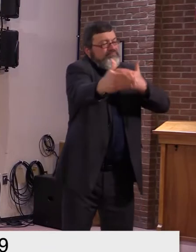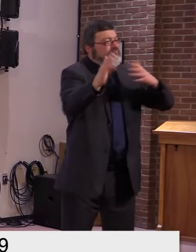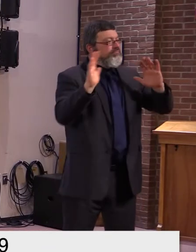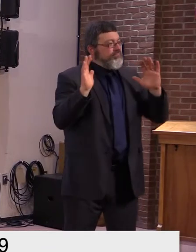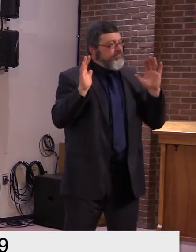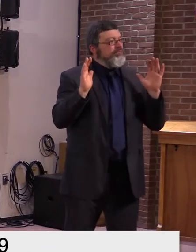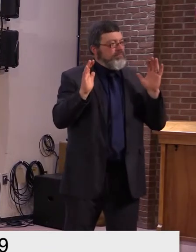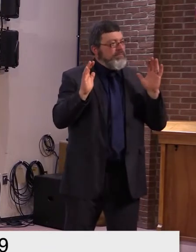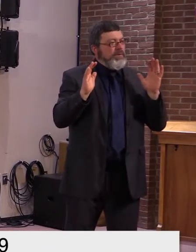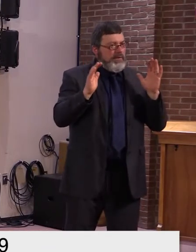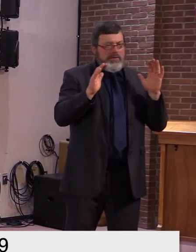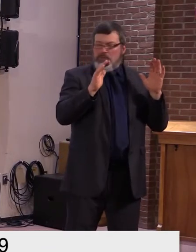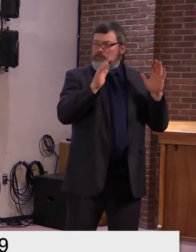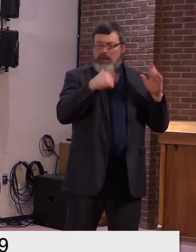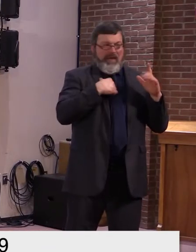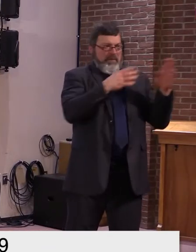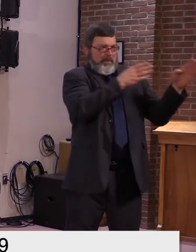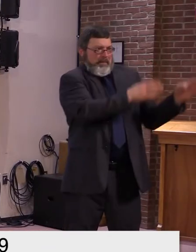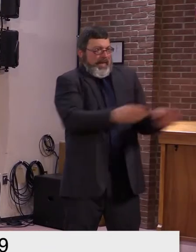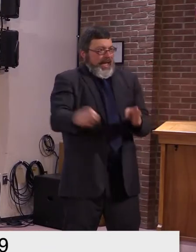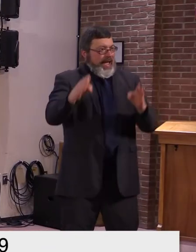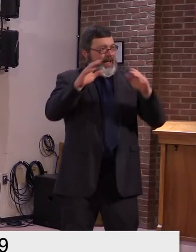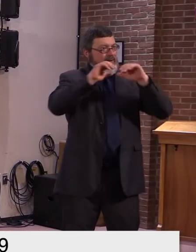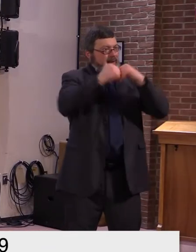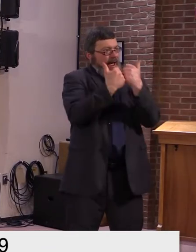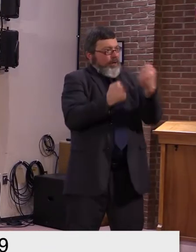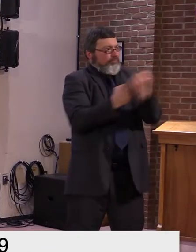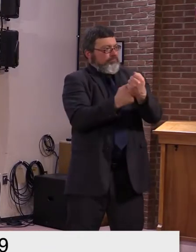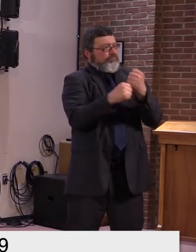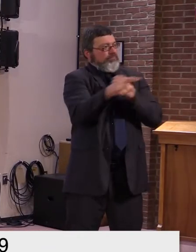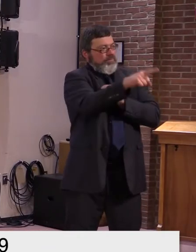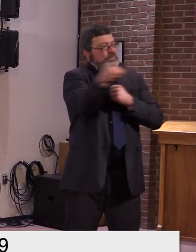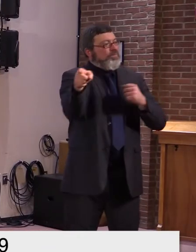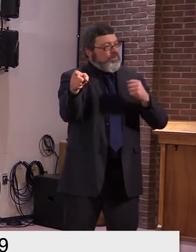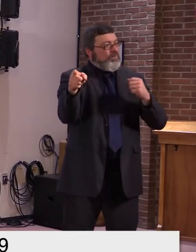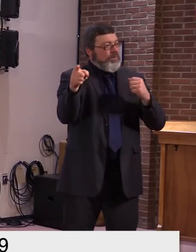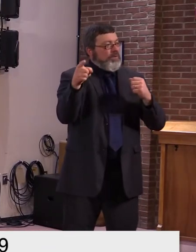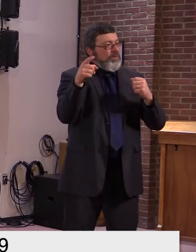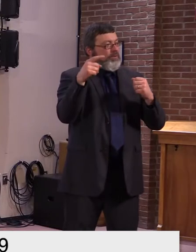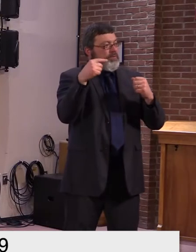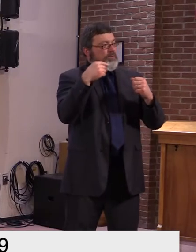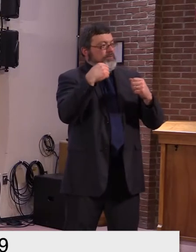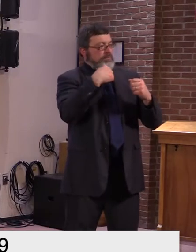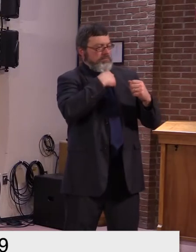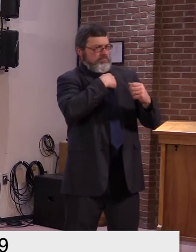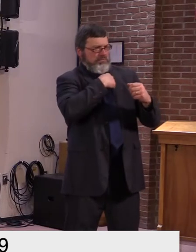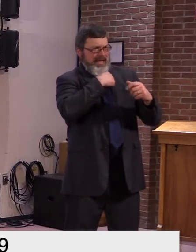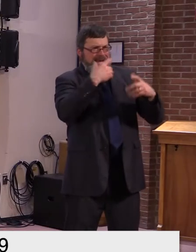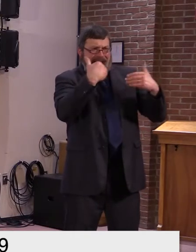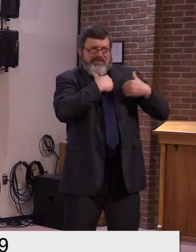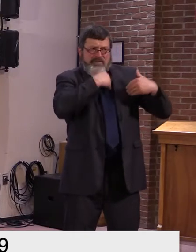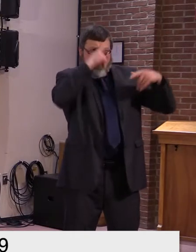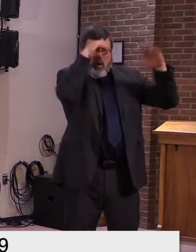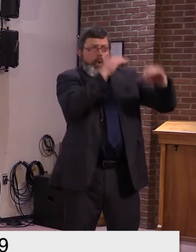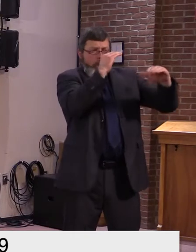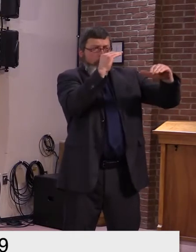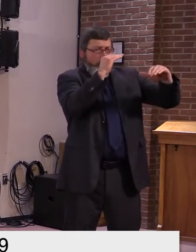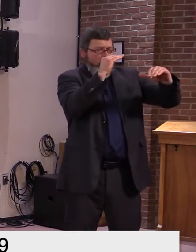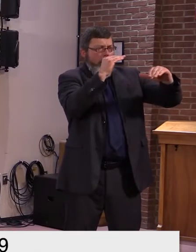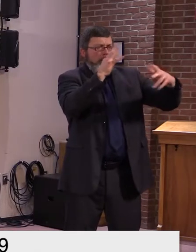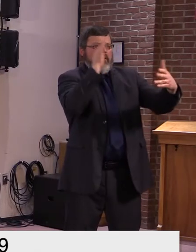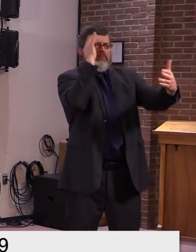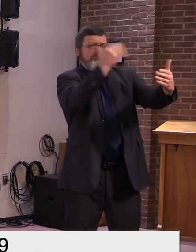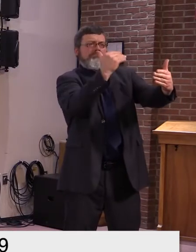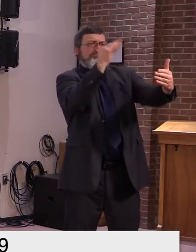bridge. We can see the other side. The vaccine's there. But as we make that journey, we've got to make